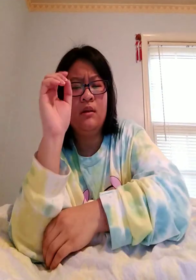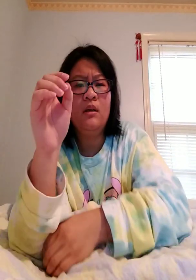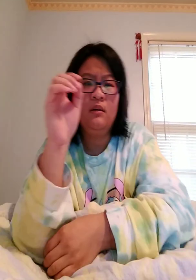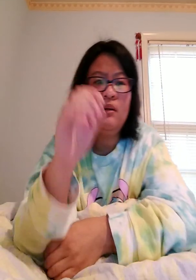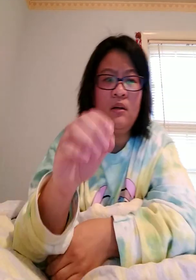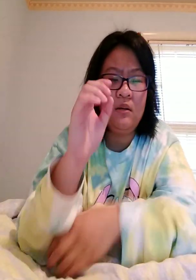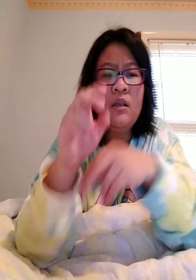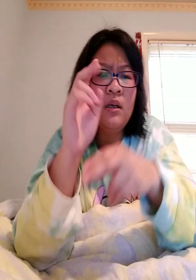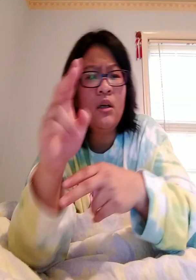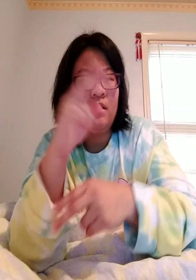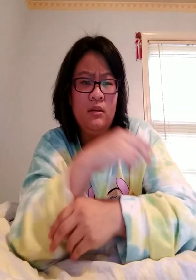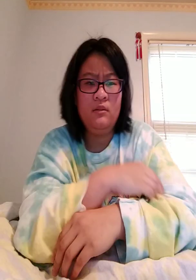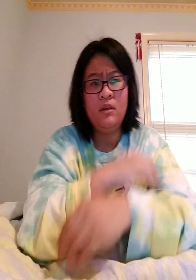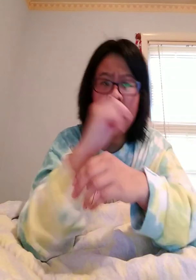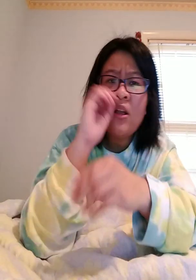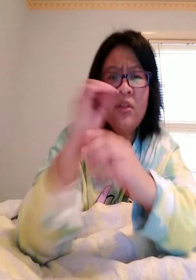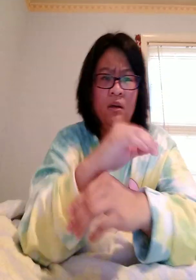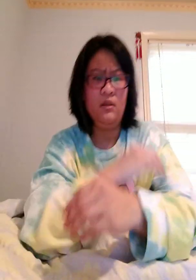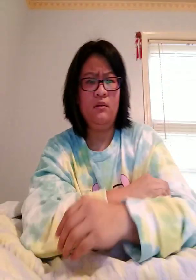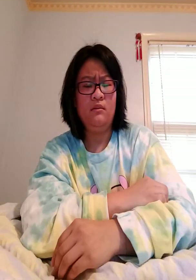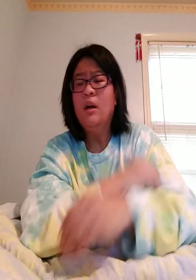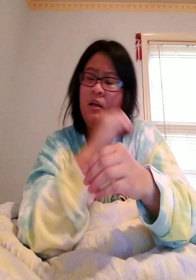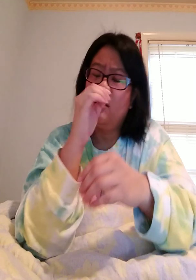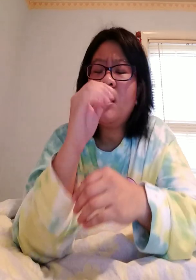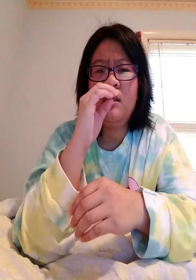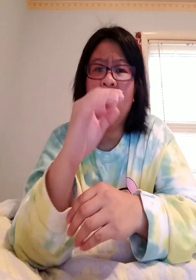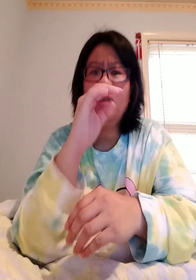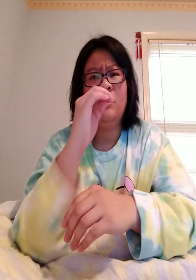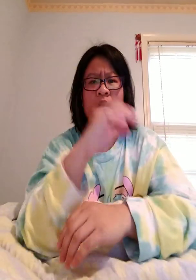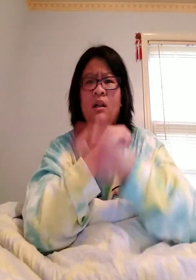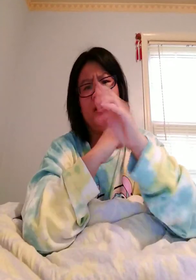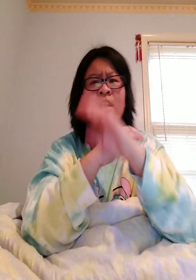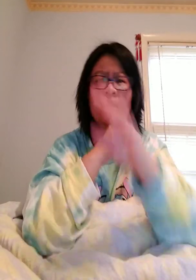Thunder, feel the thunder. Lightning and the thunder.